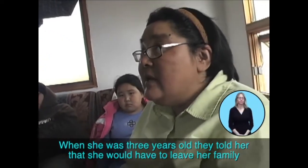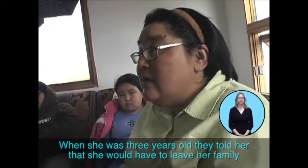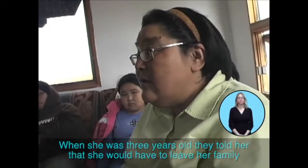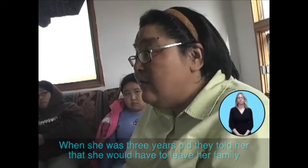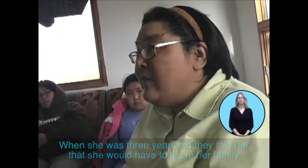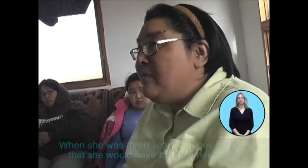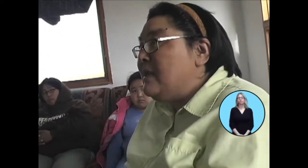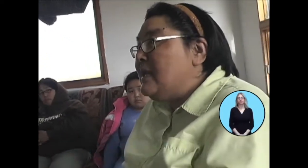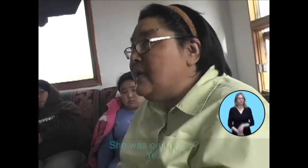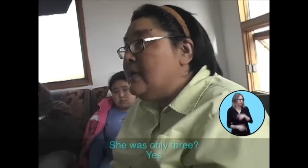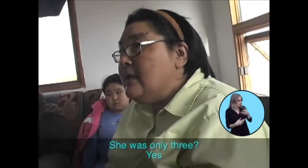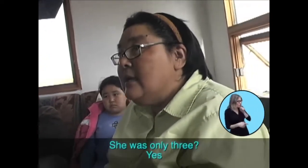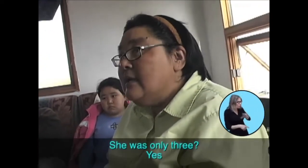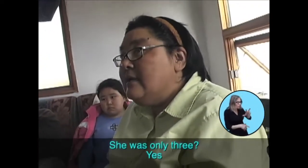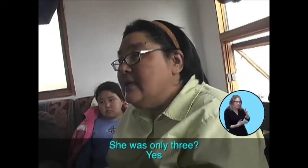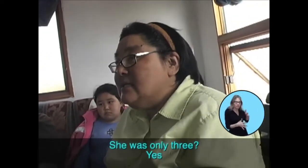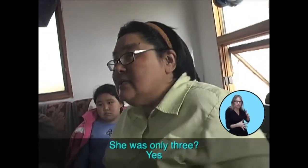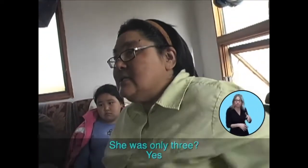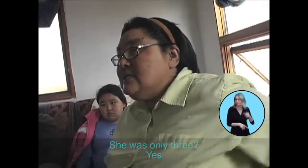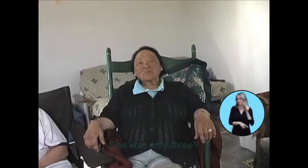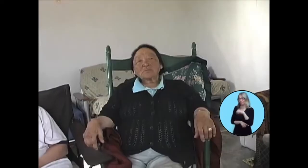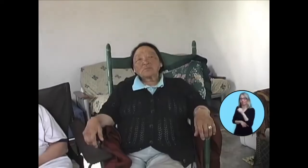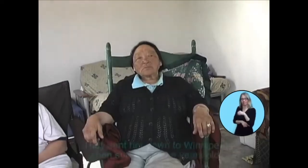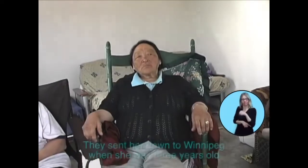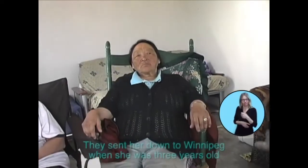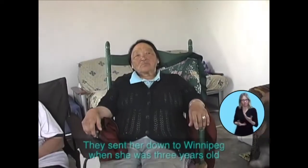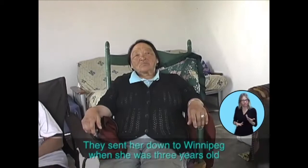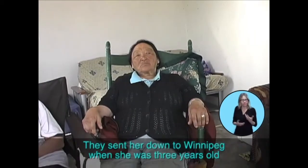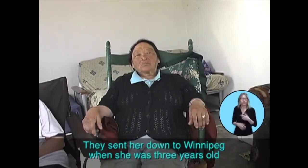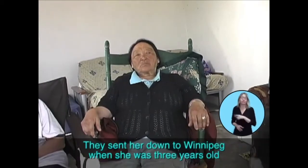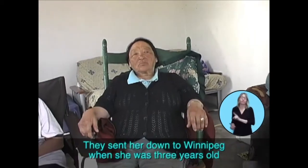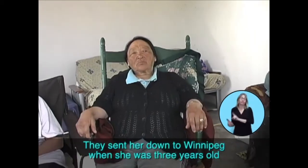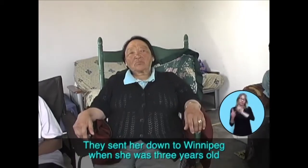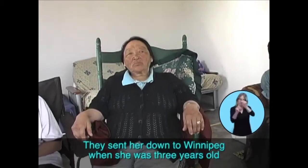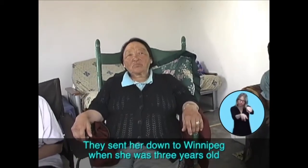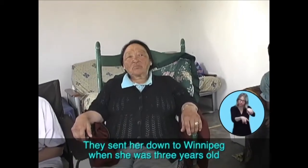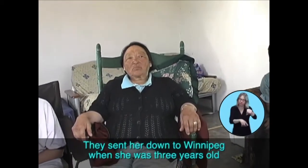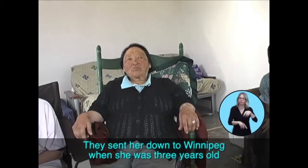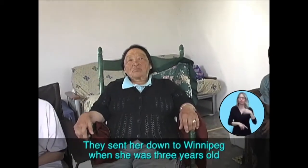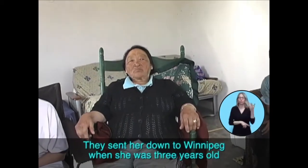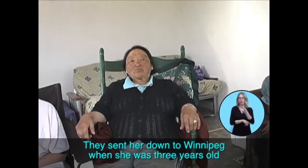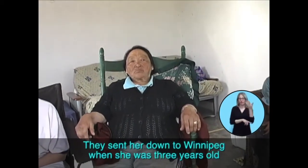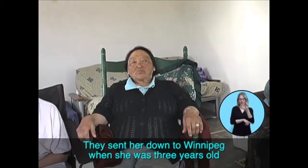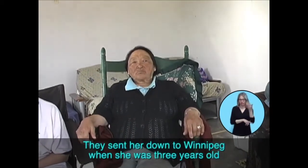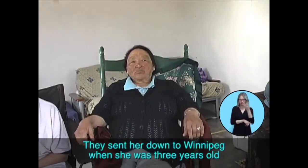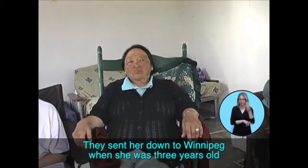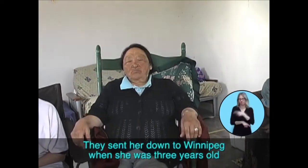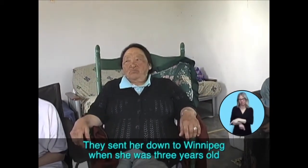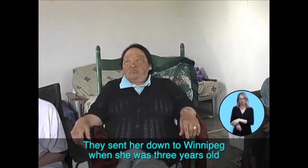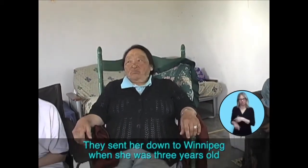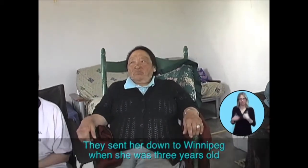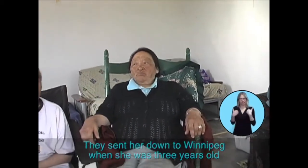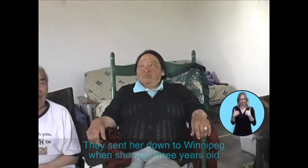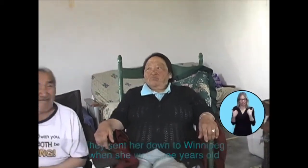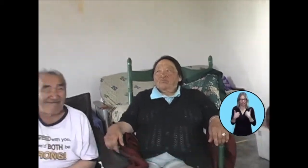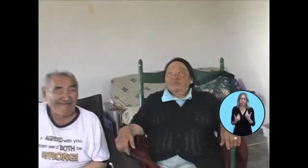leave her family. She was only three. Yes. They sent her down to Winnipeg when she was 3 years old. When she was